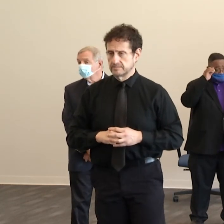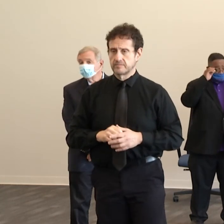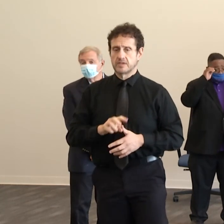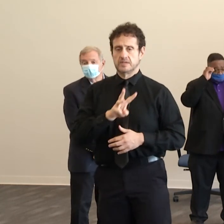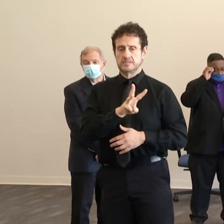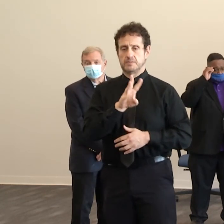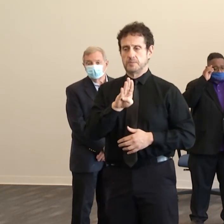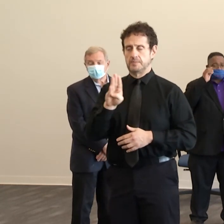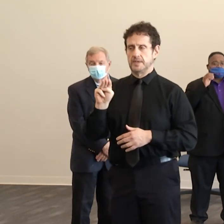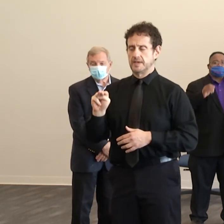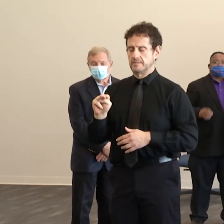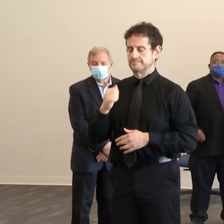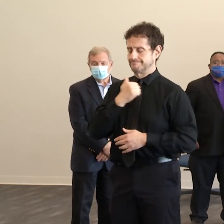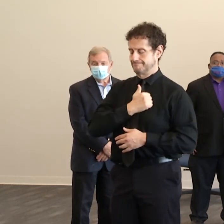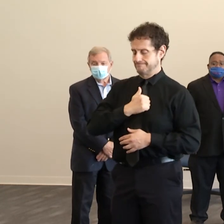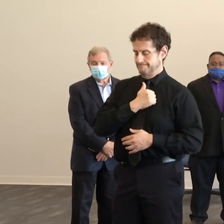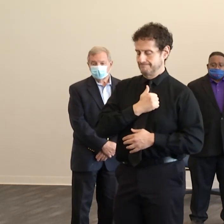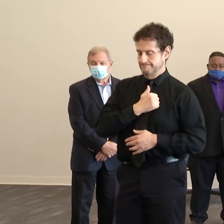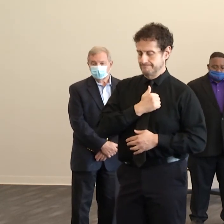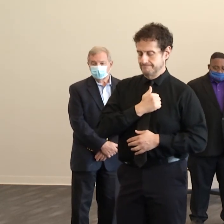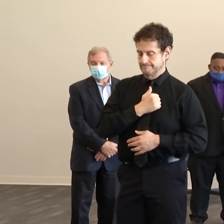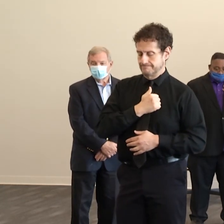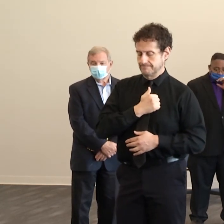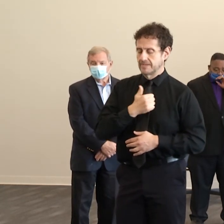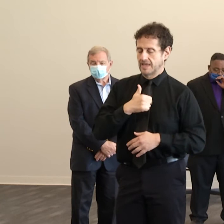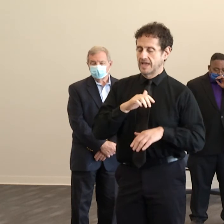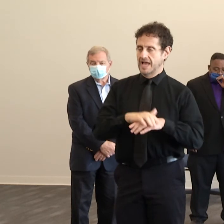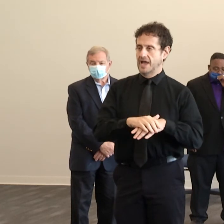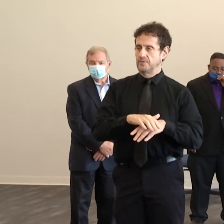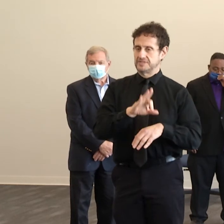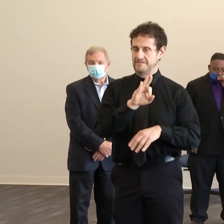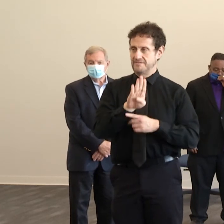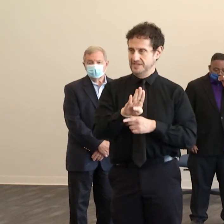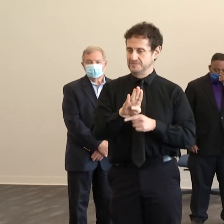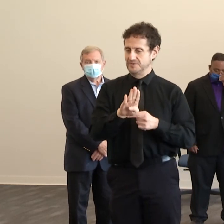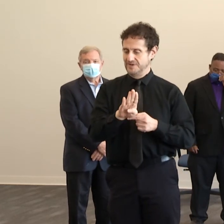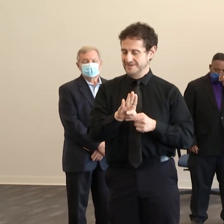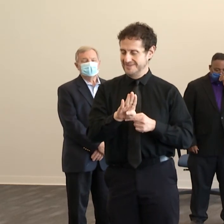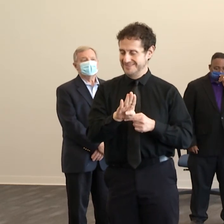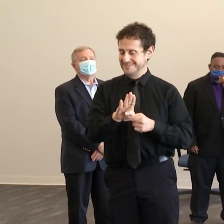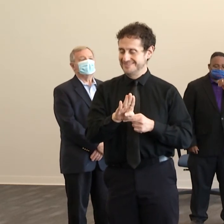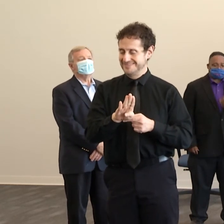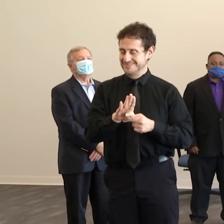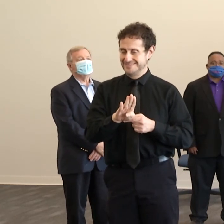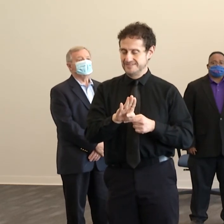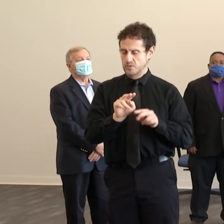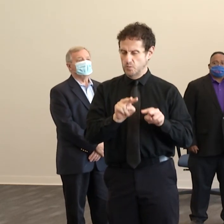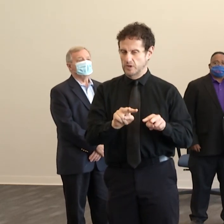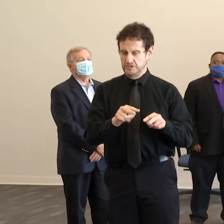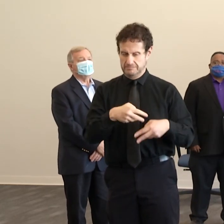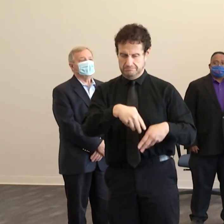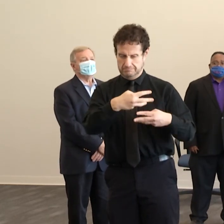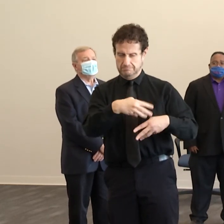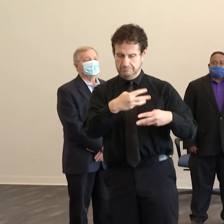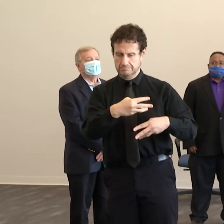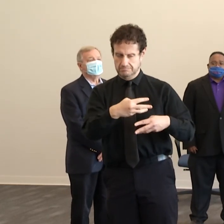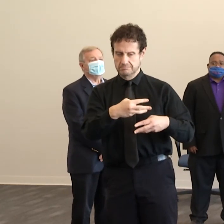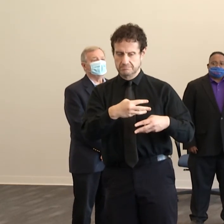Yeah, hi. Sorry, I was on Facebook time, not the phone feed. My question